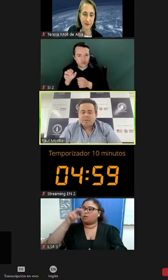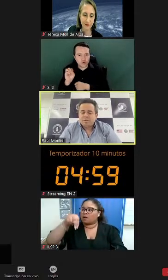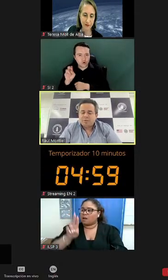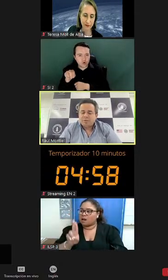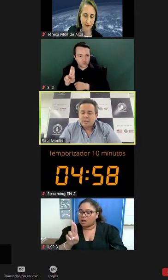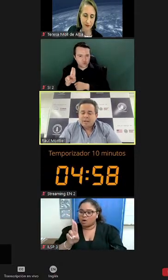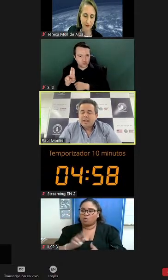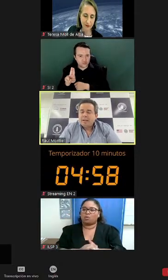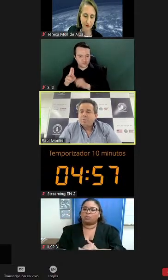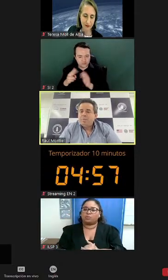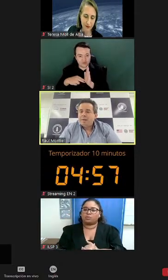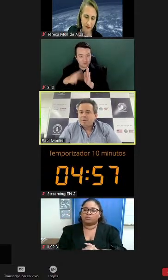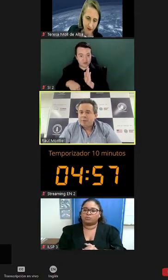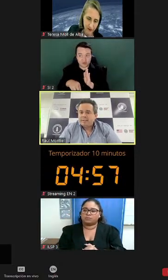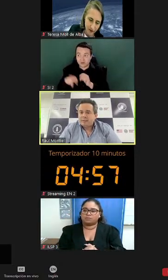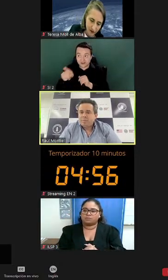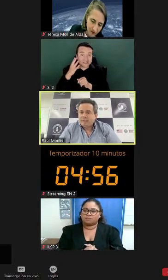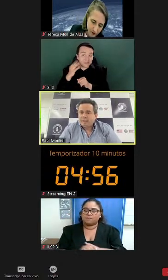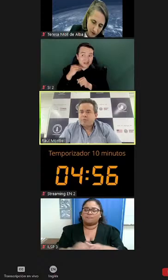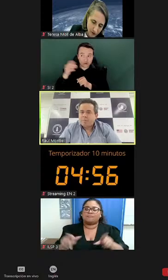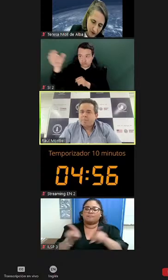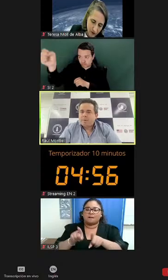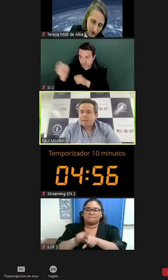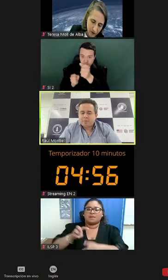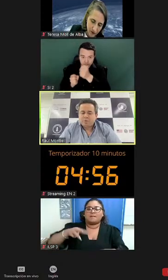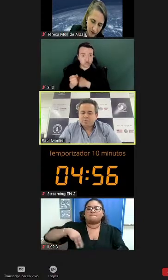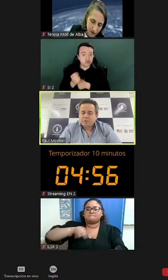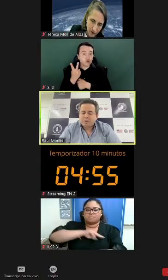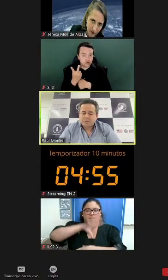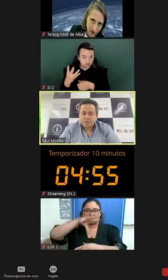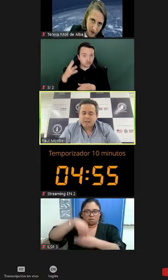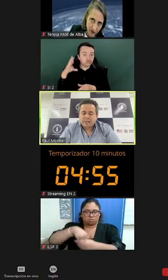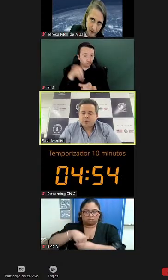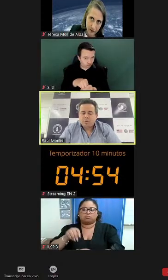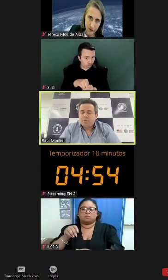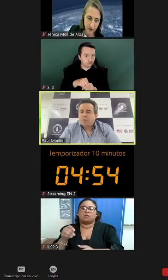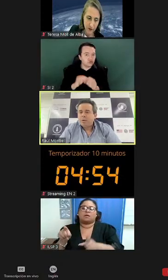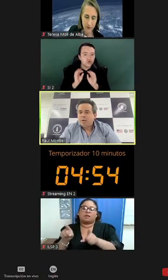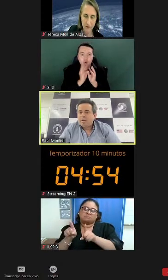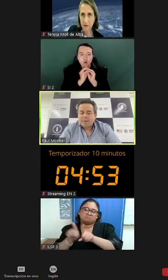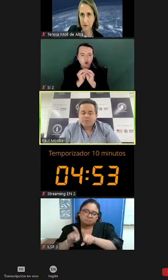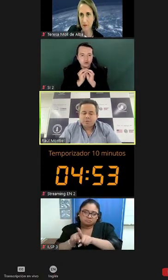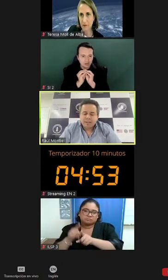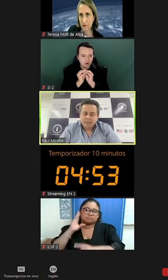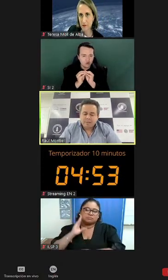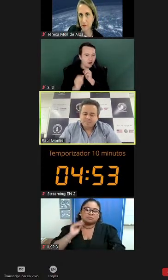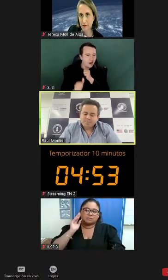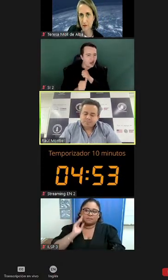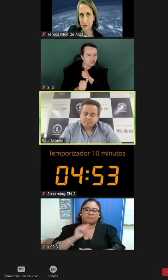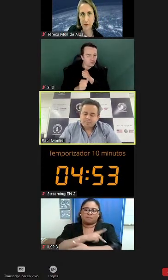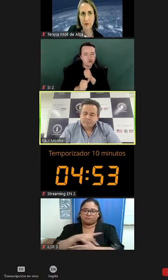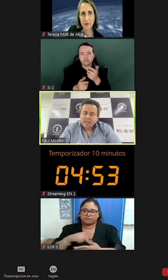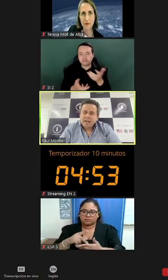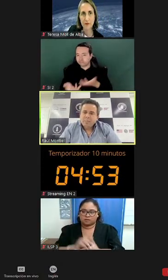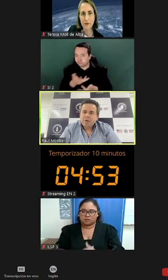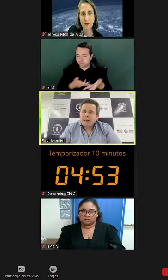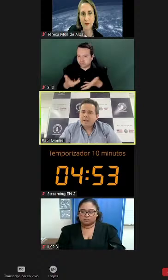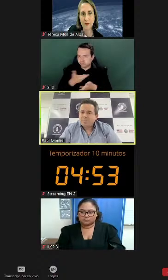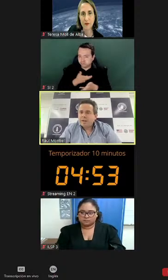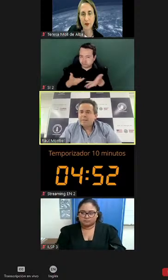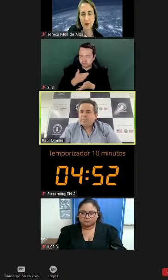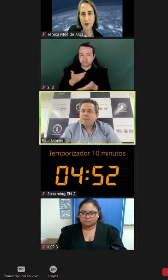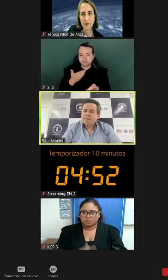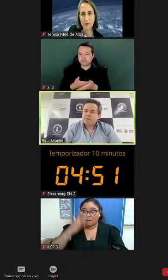of the un of our convention we have two members of this that are part on